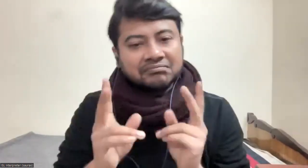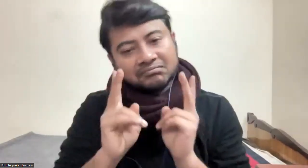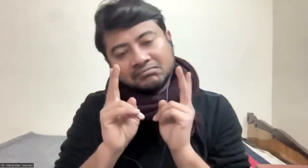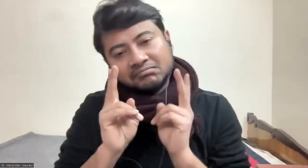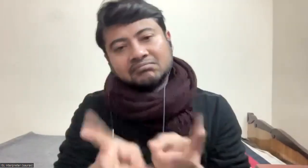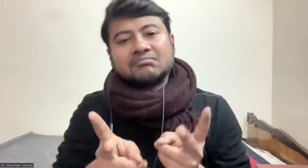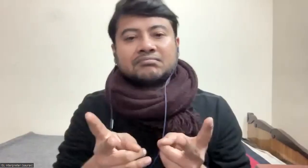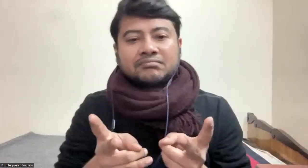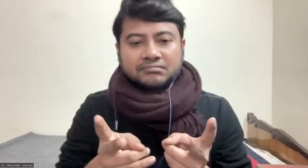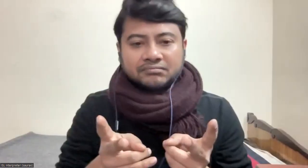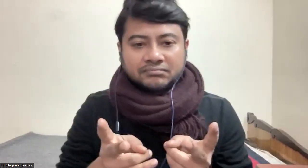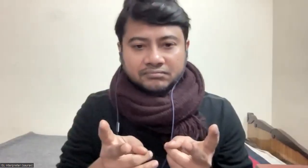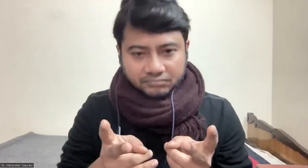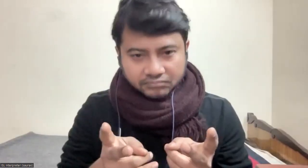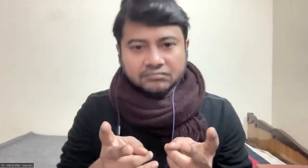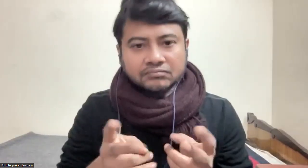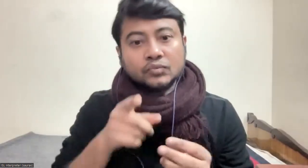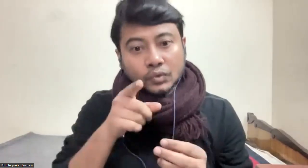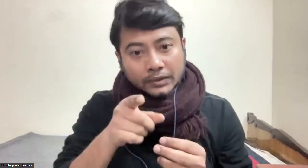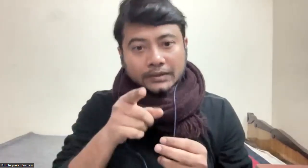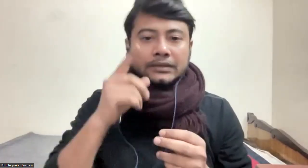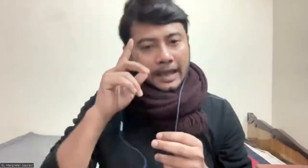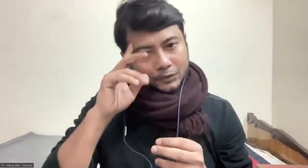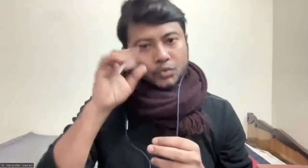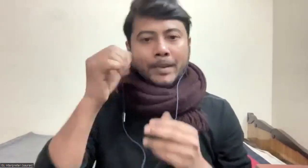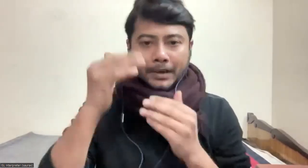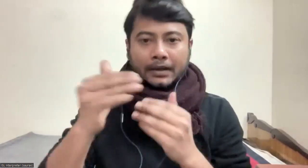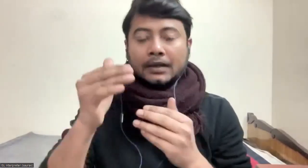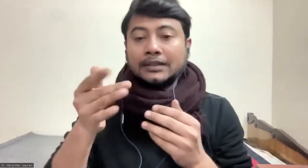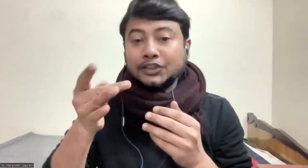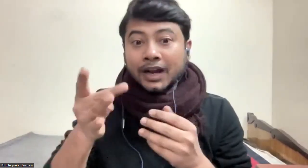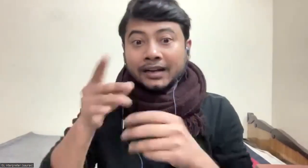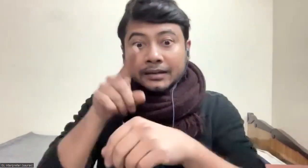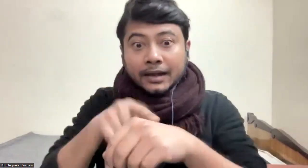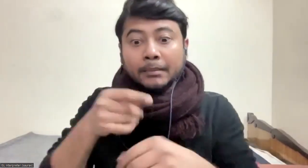times remember and chant without these mistakes.